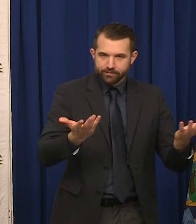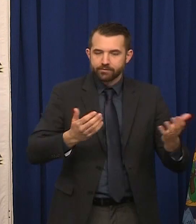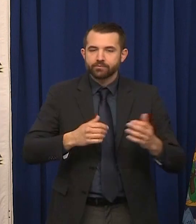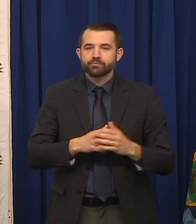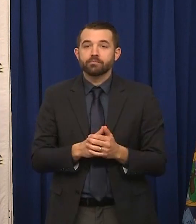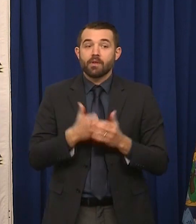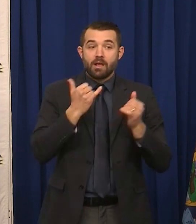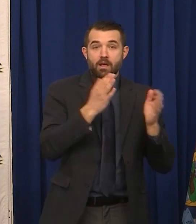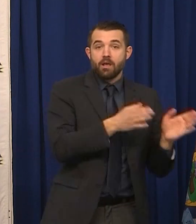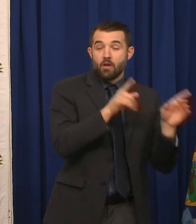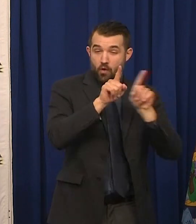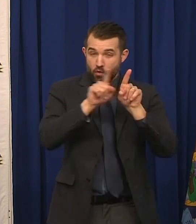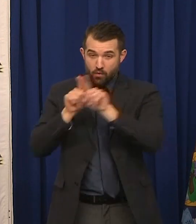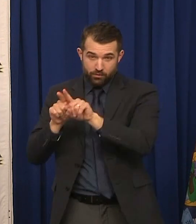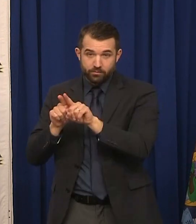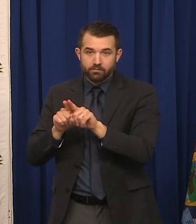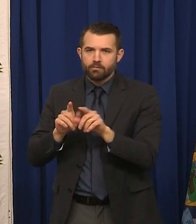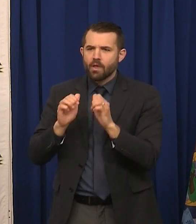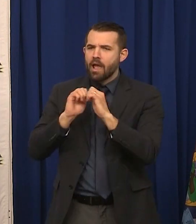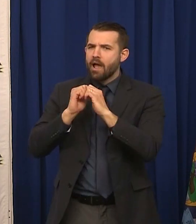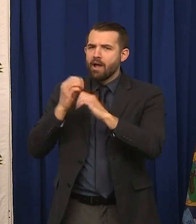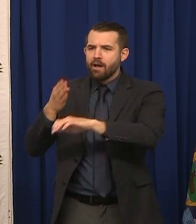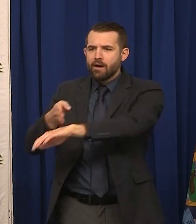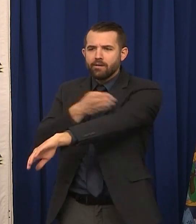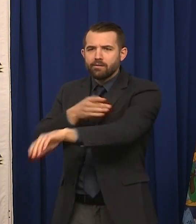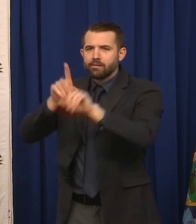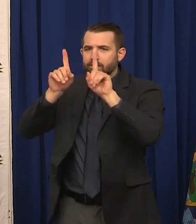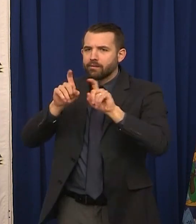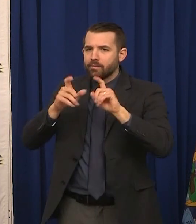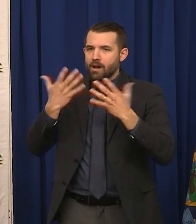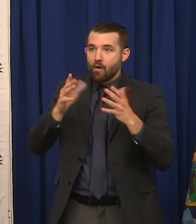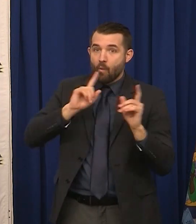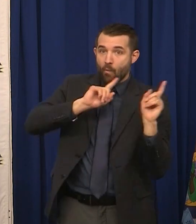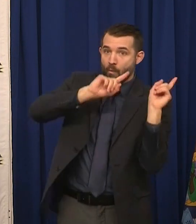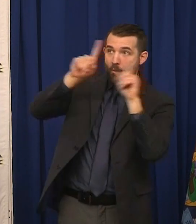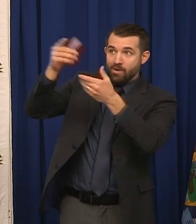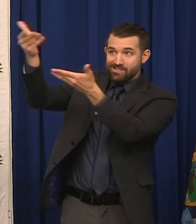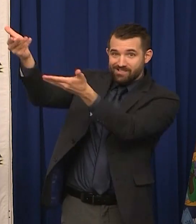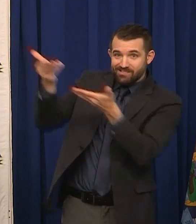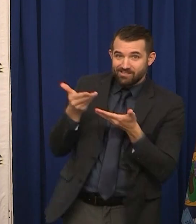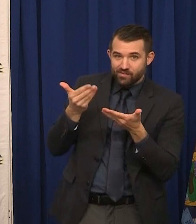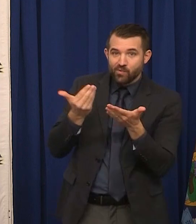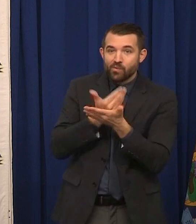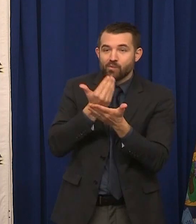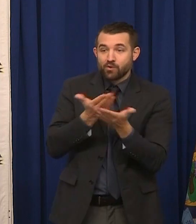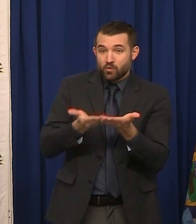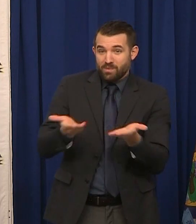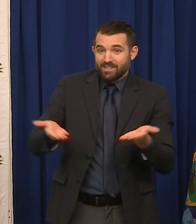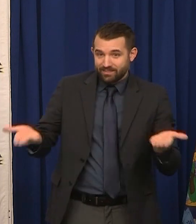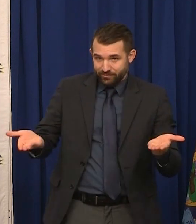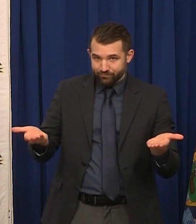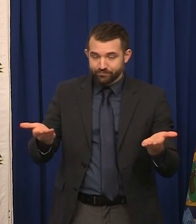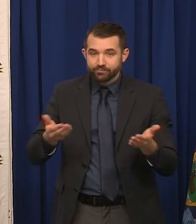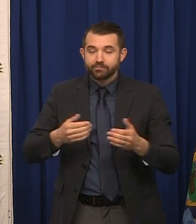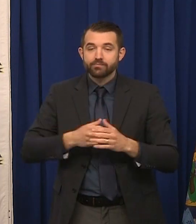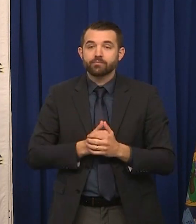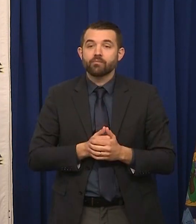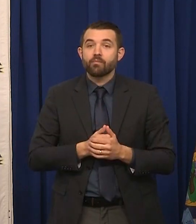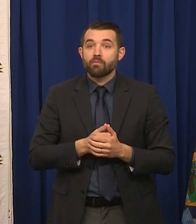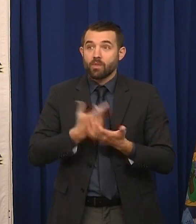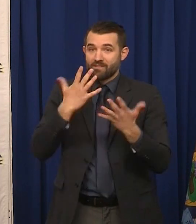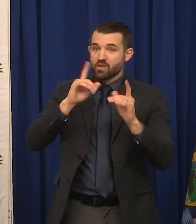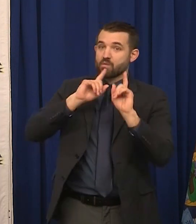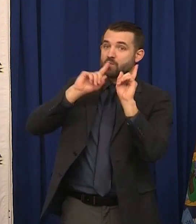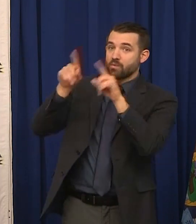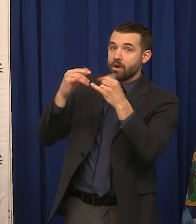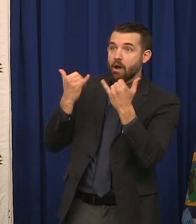that will help us maintain high numbers of tests. That order has been placed, and we understand from the manufacturer